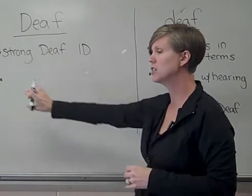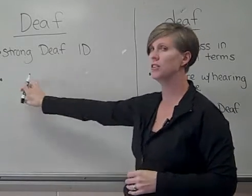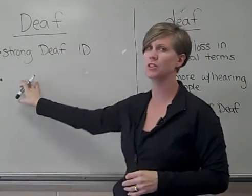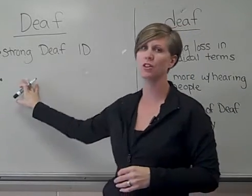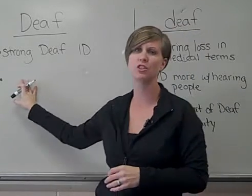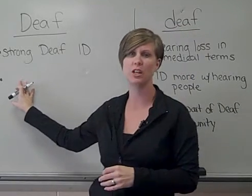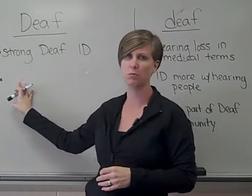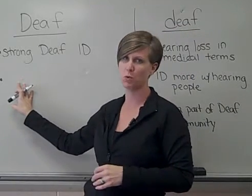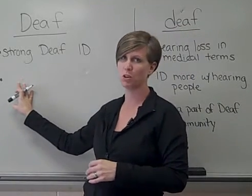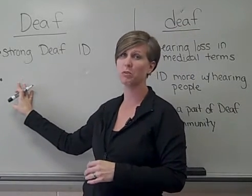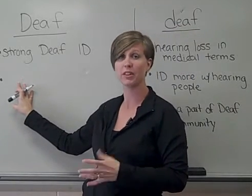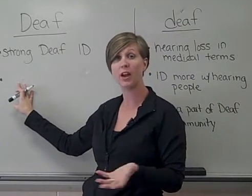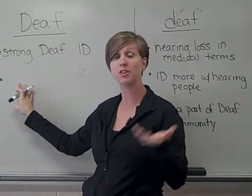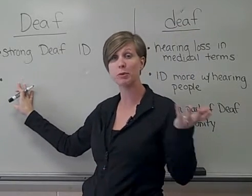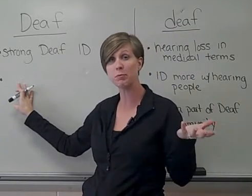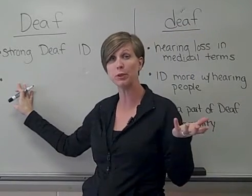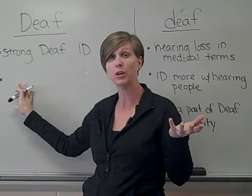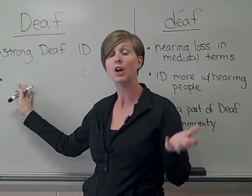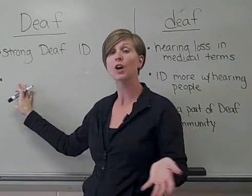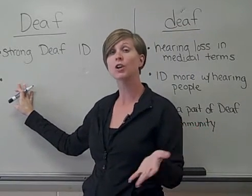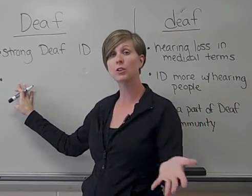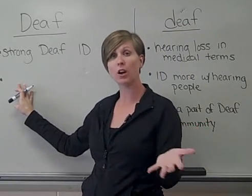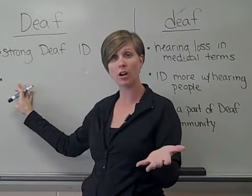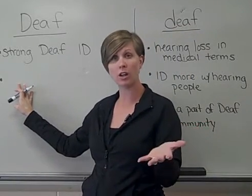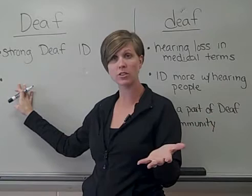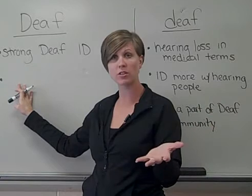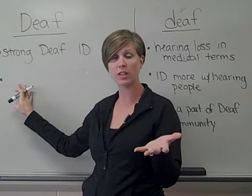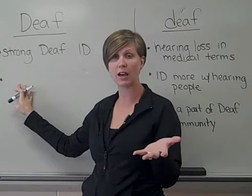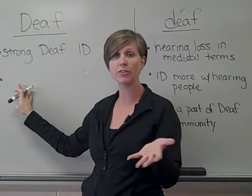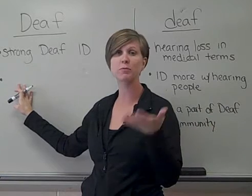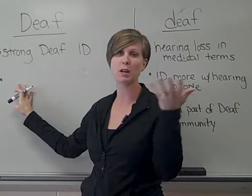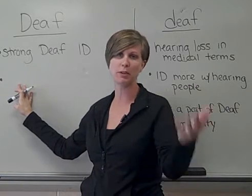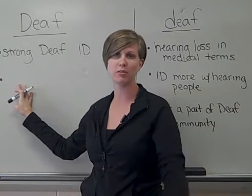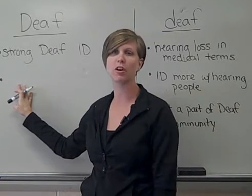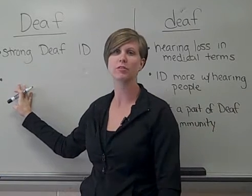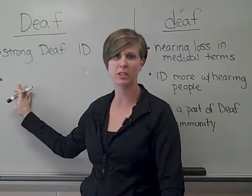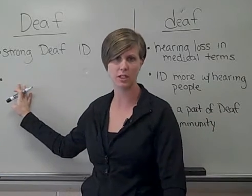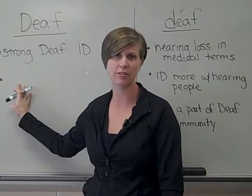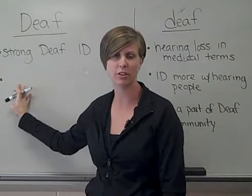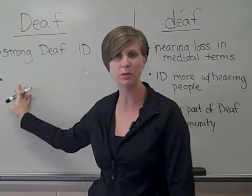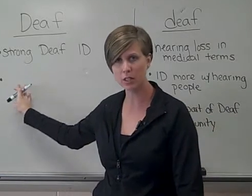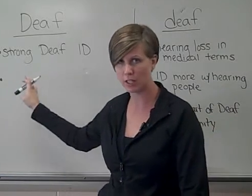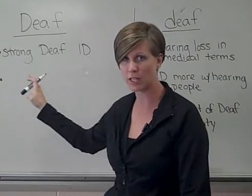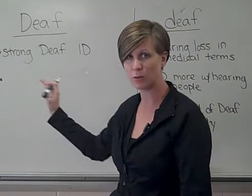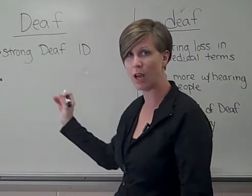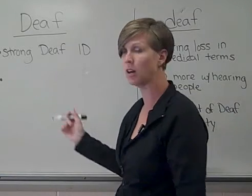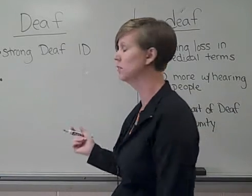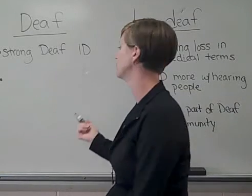to associate more with other people who are also deaf, who might be involved in the deaf community as well.